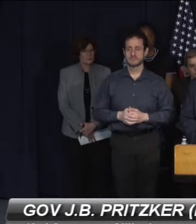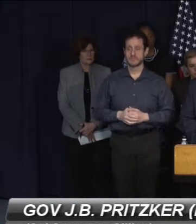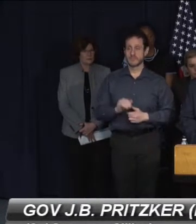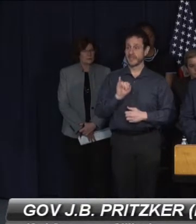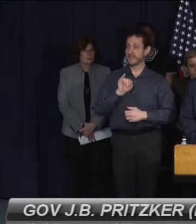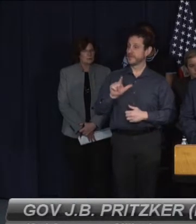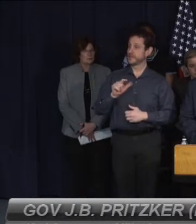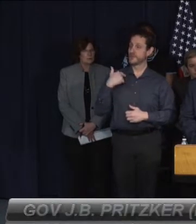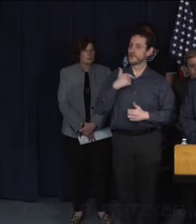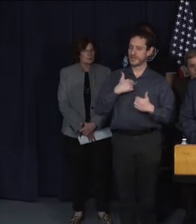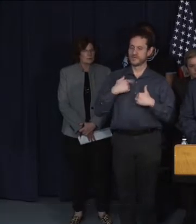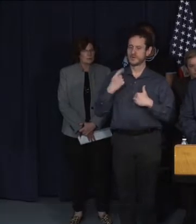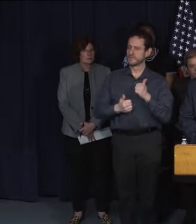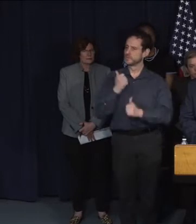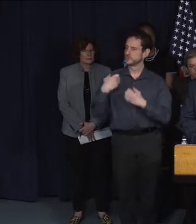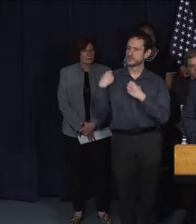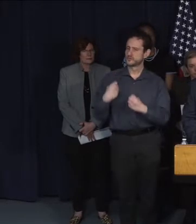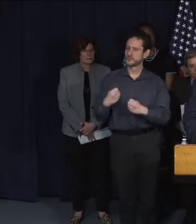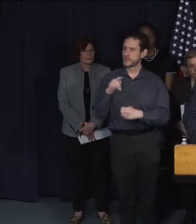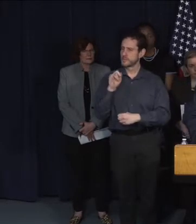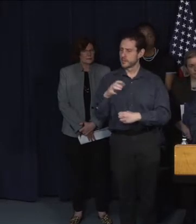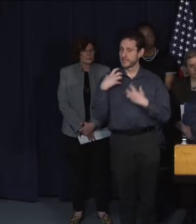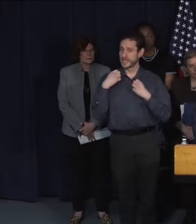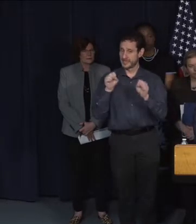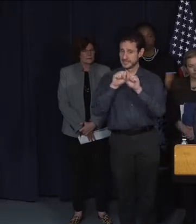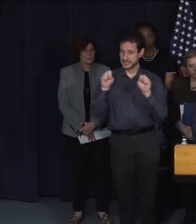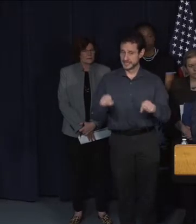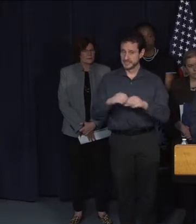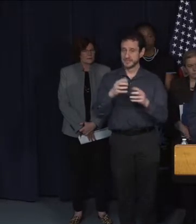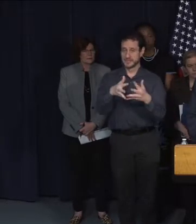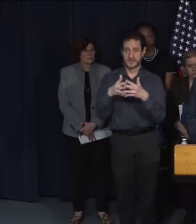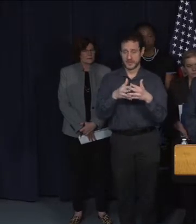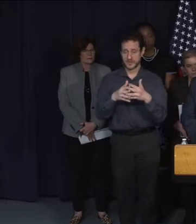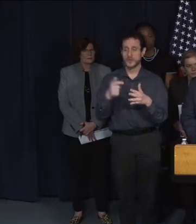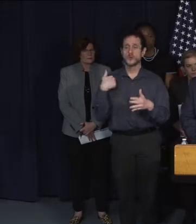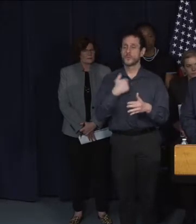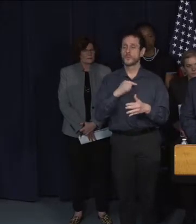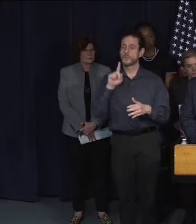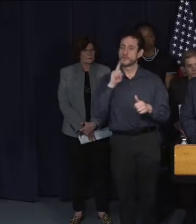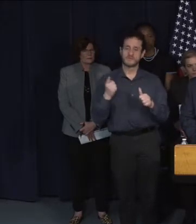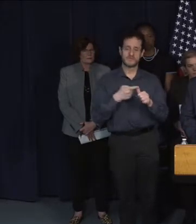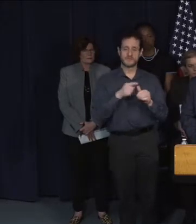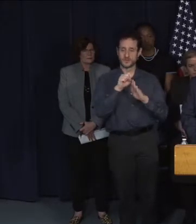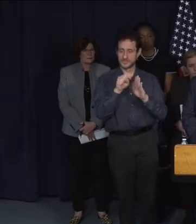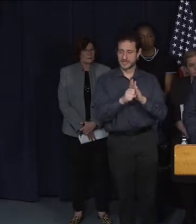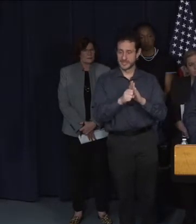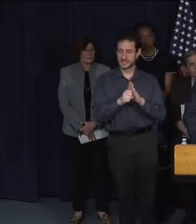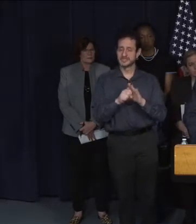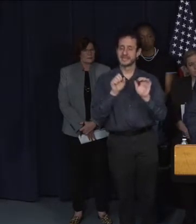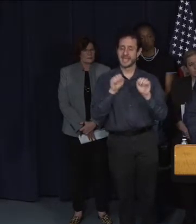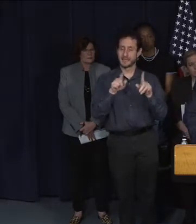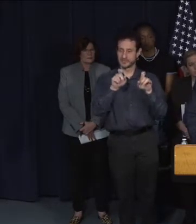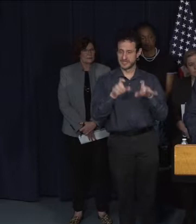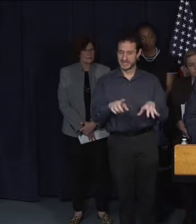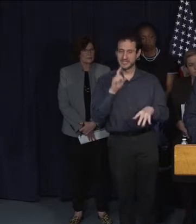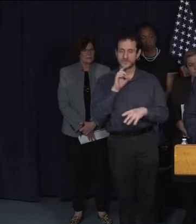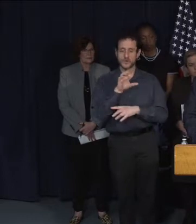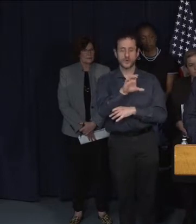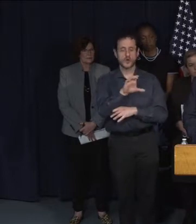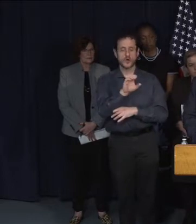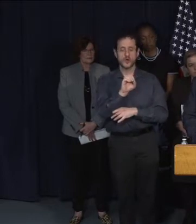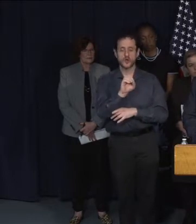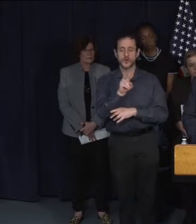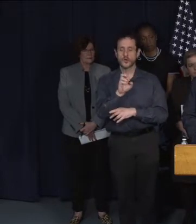health systems in the nation, and we were among the first states able to test for COVID-19 because we knew to press for